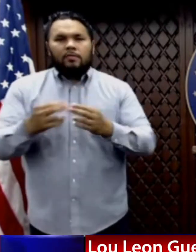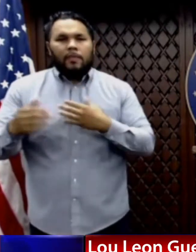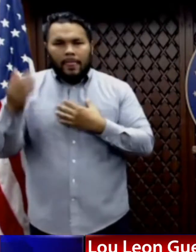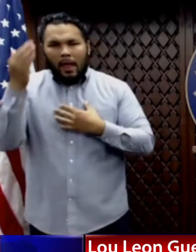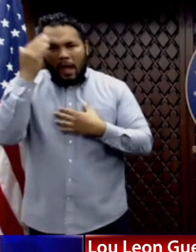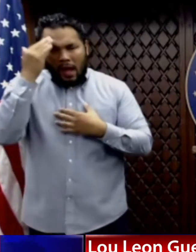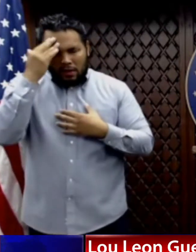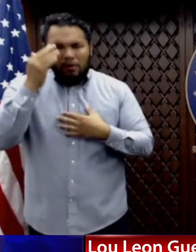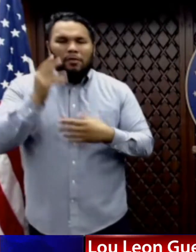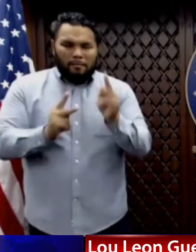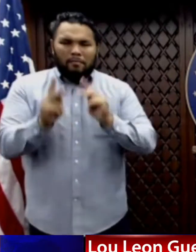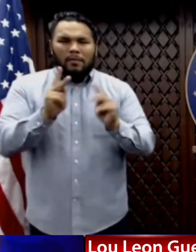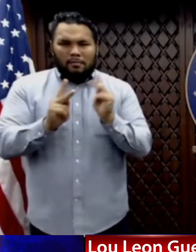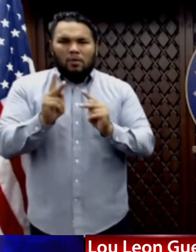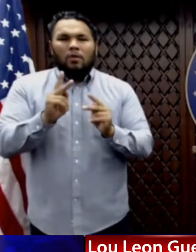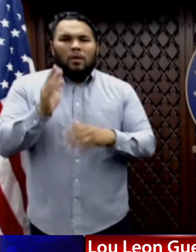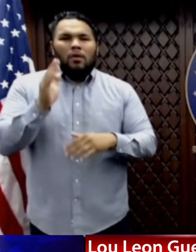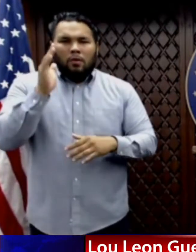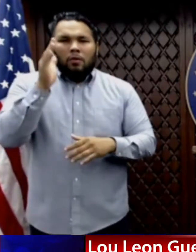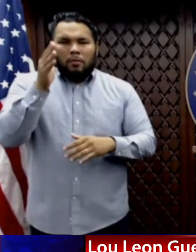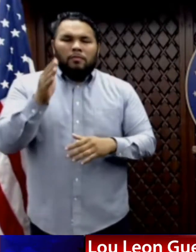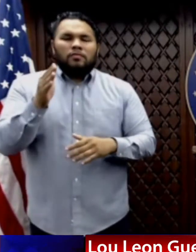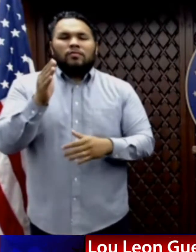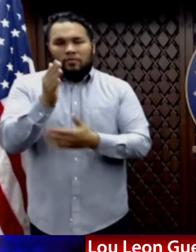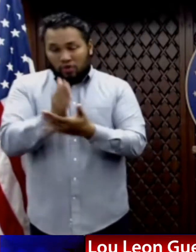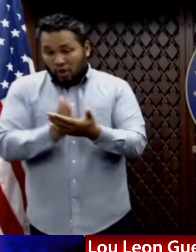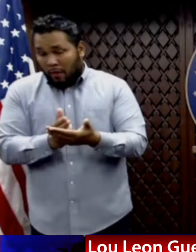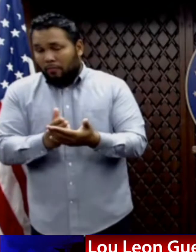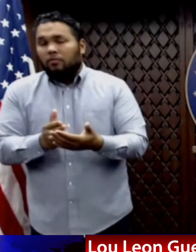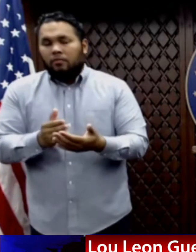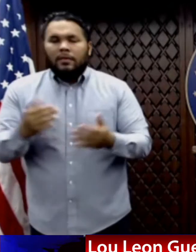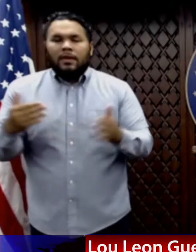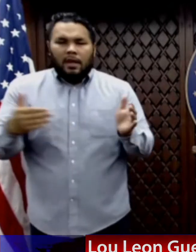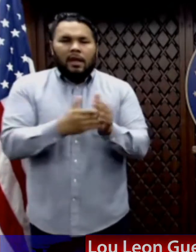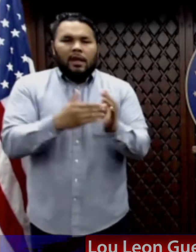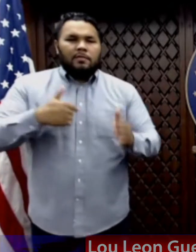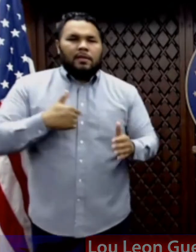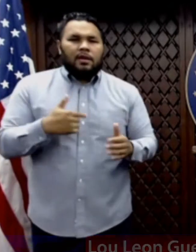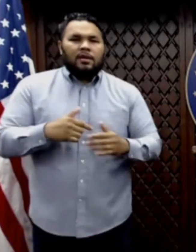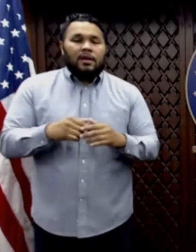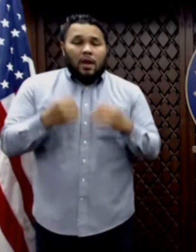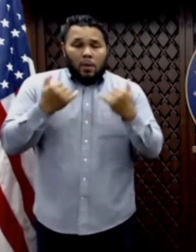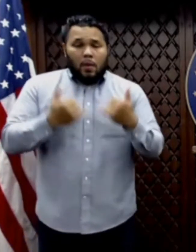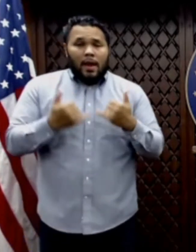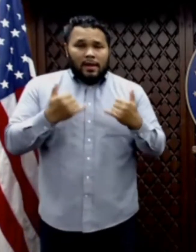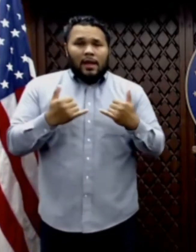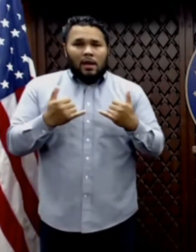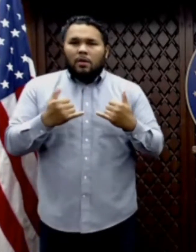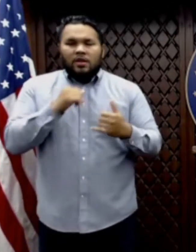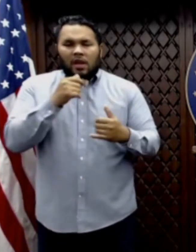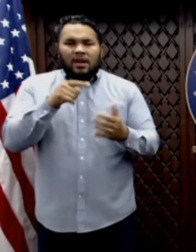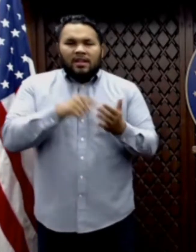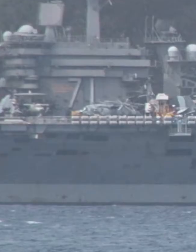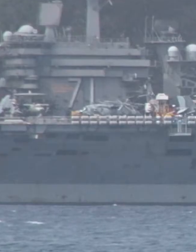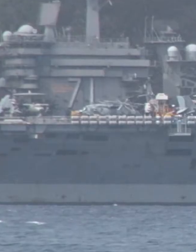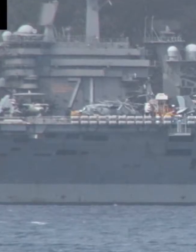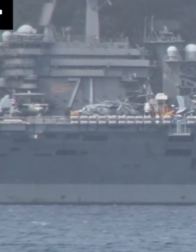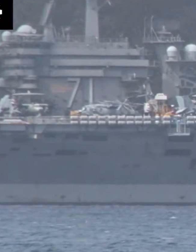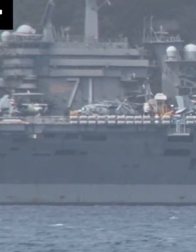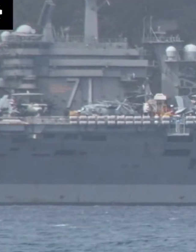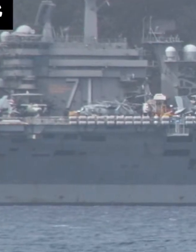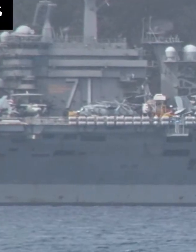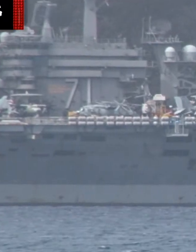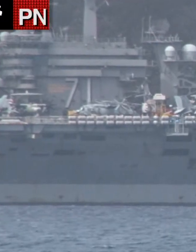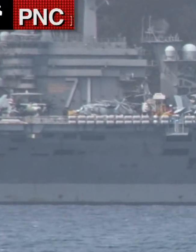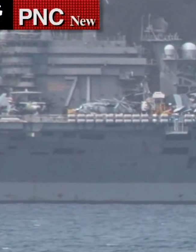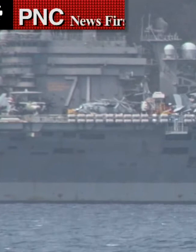cynics who will oppose this decision, but now is not the time for us versus them. While there are sailors on